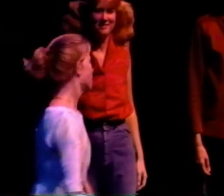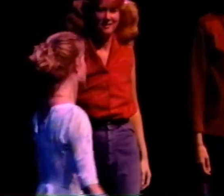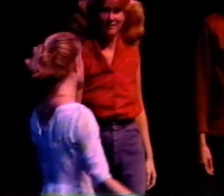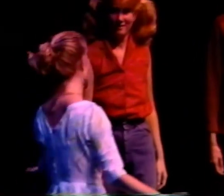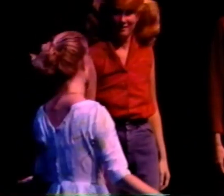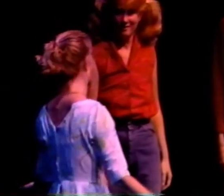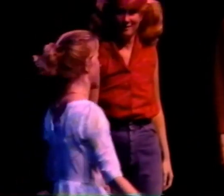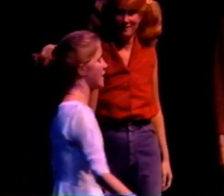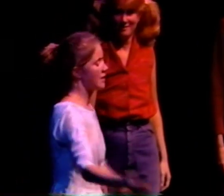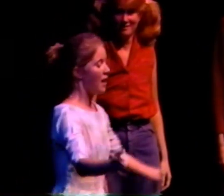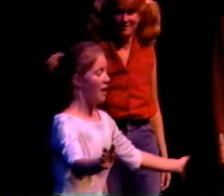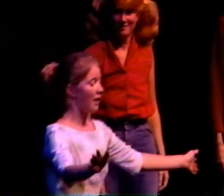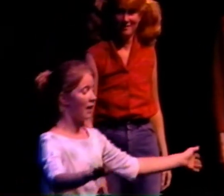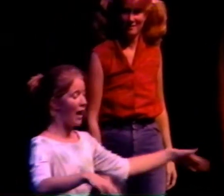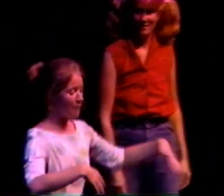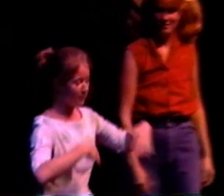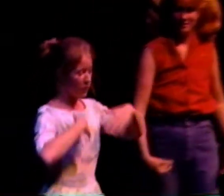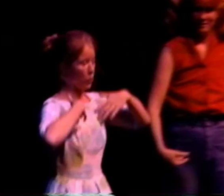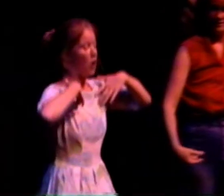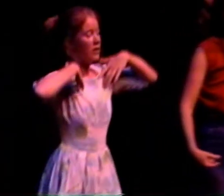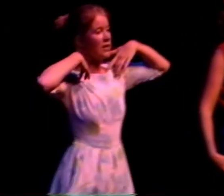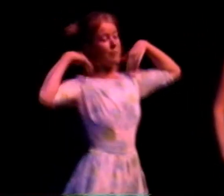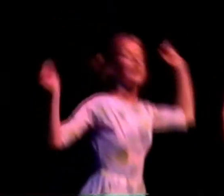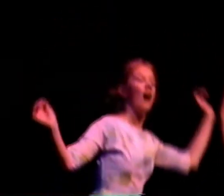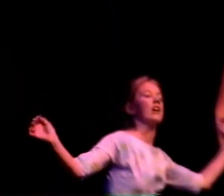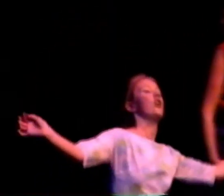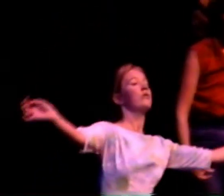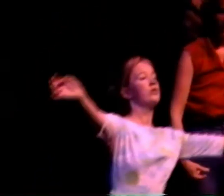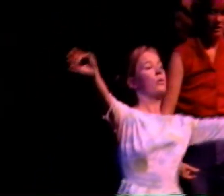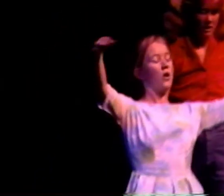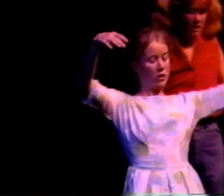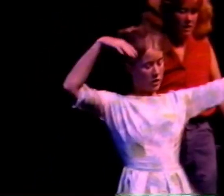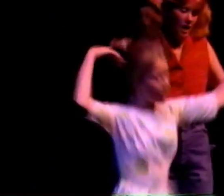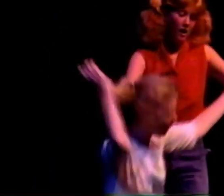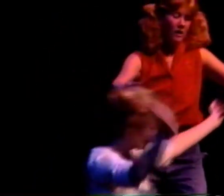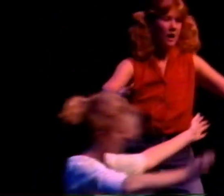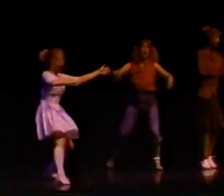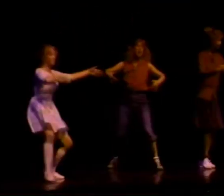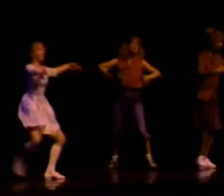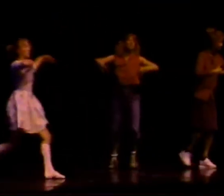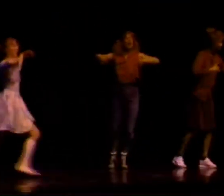Learn this phrase. Come towards me, I'll go towards you. Come towards me.